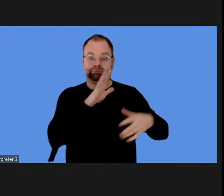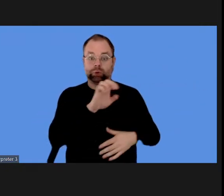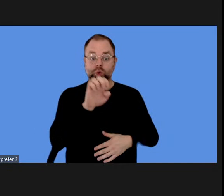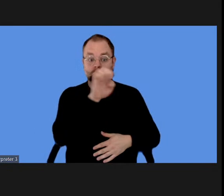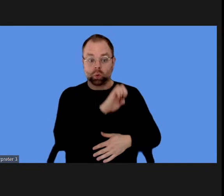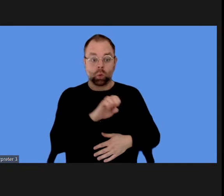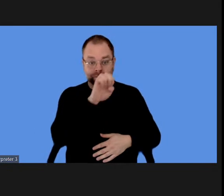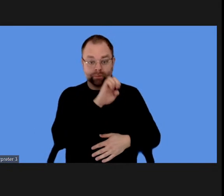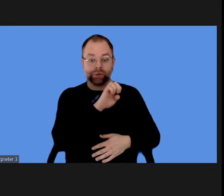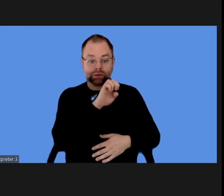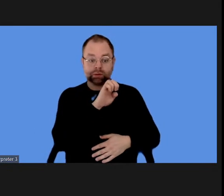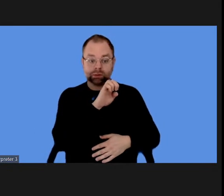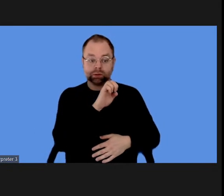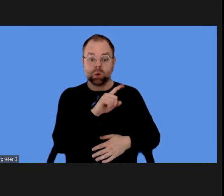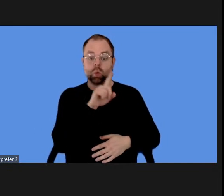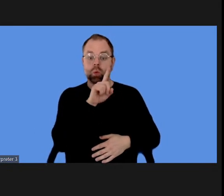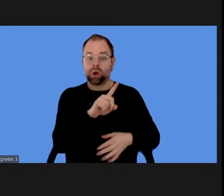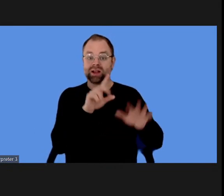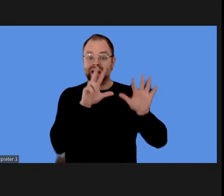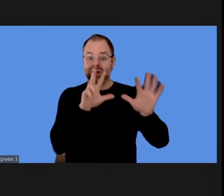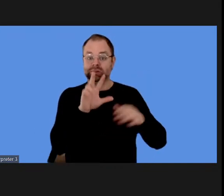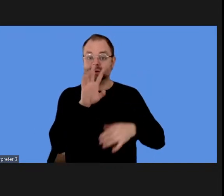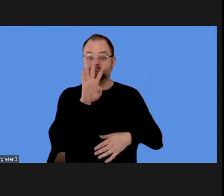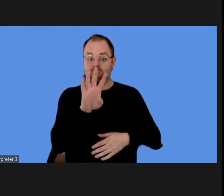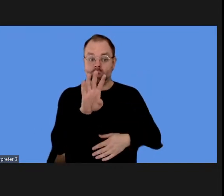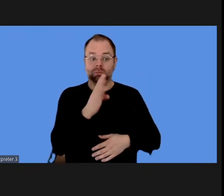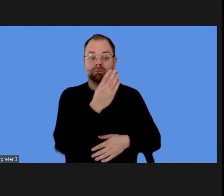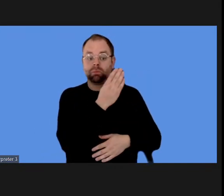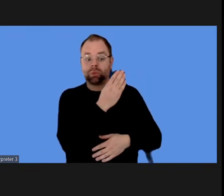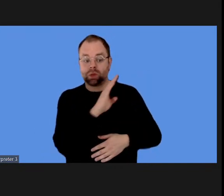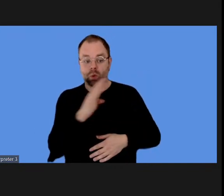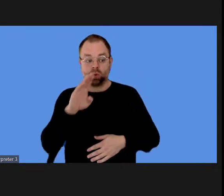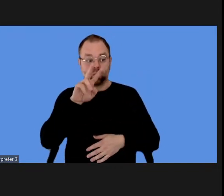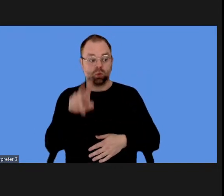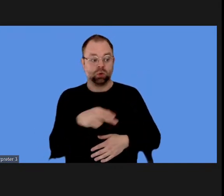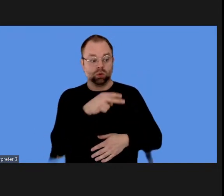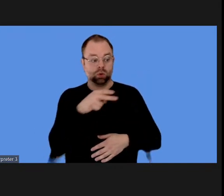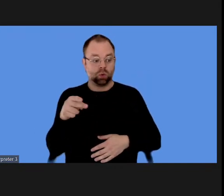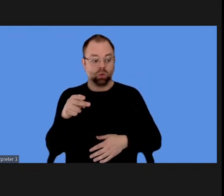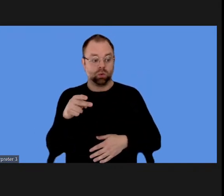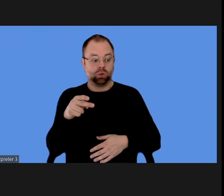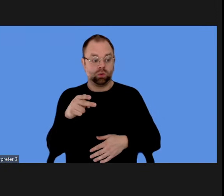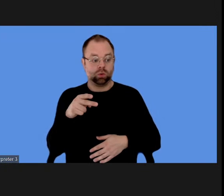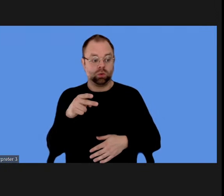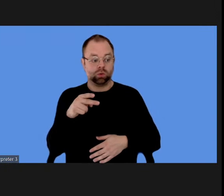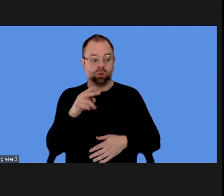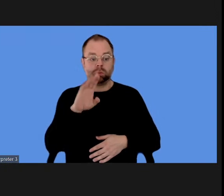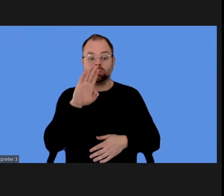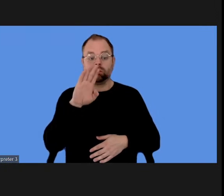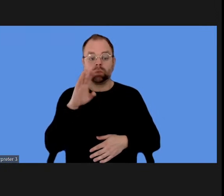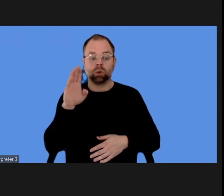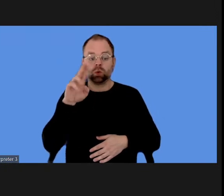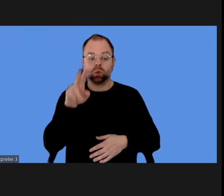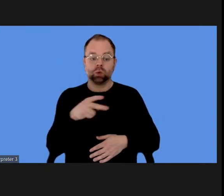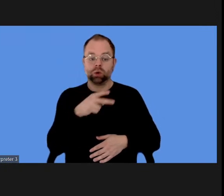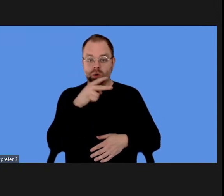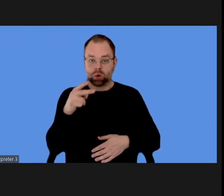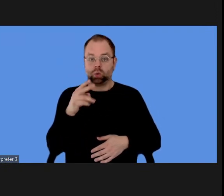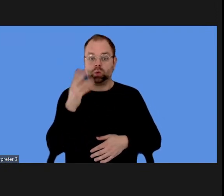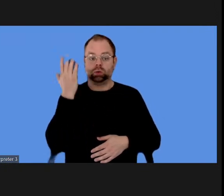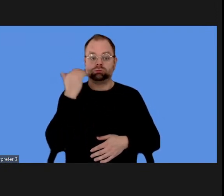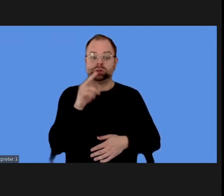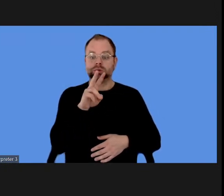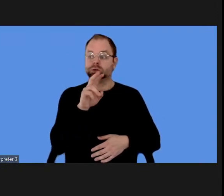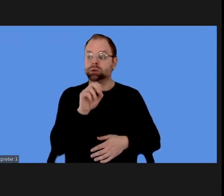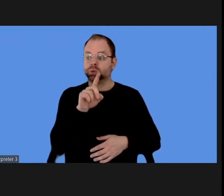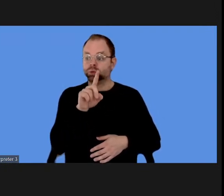2025. Another fact, the McKinsey Global Institute estimated that if open data is used